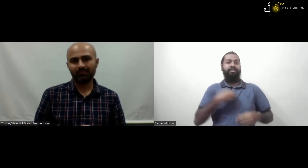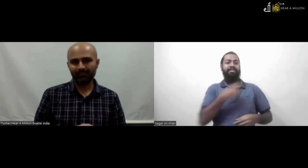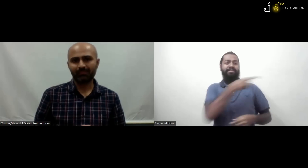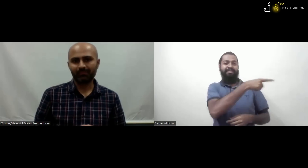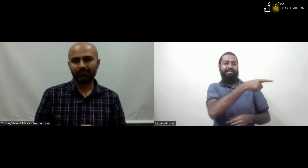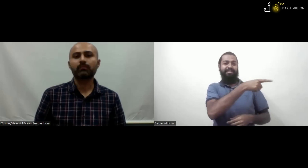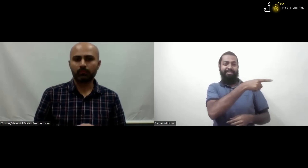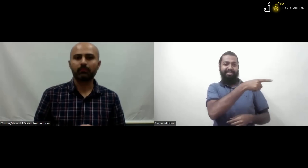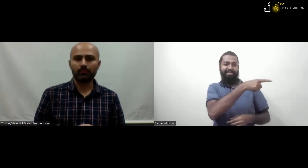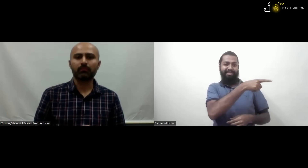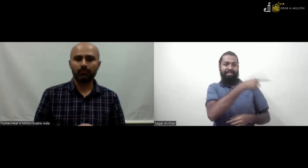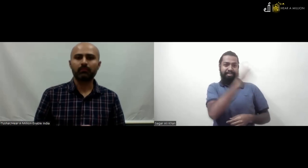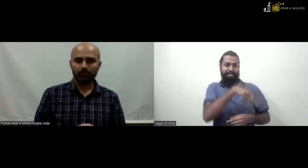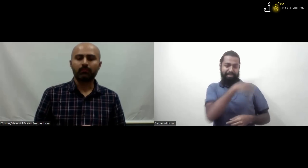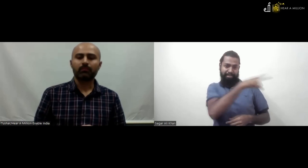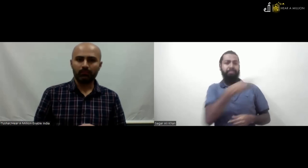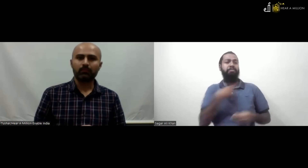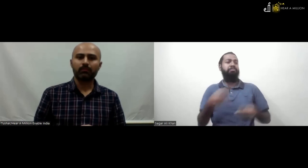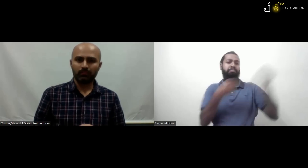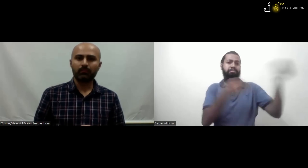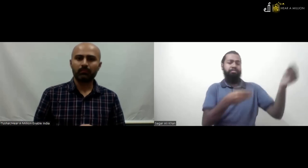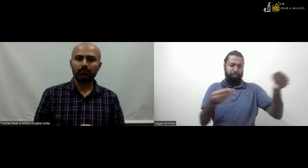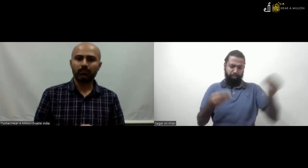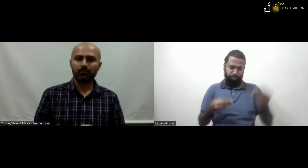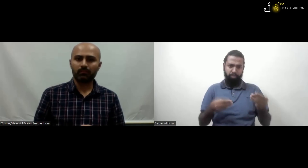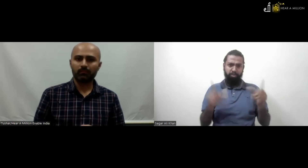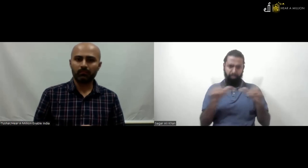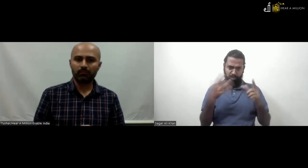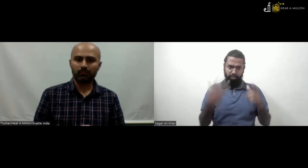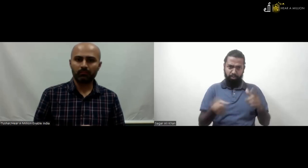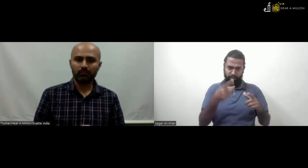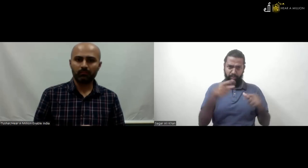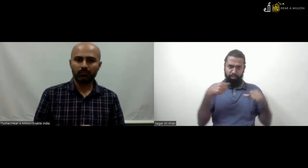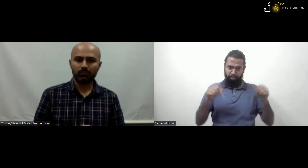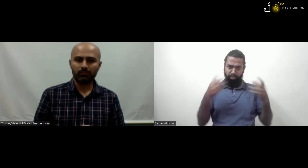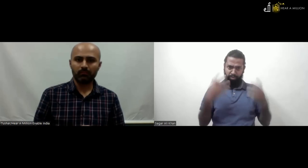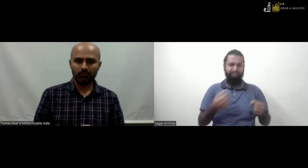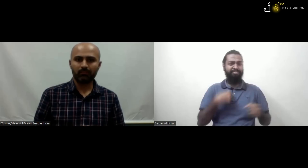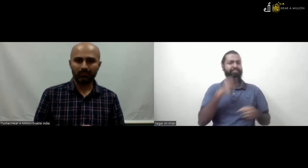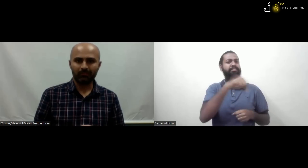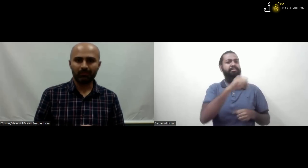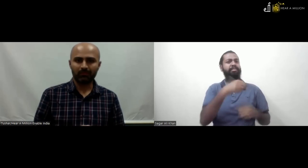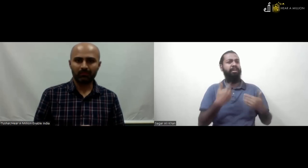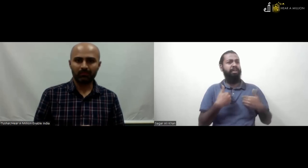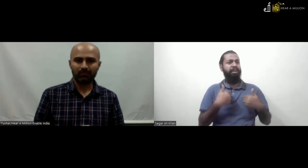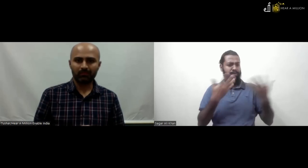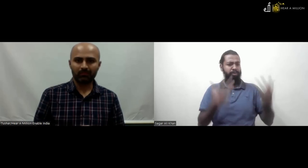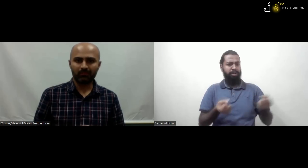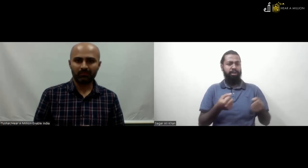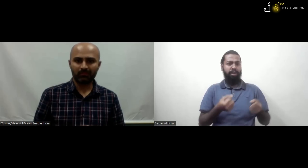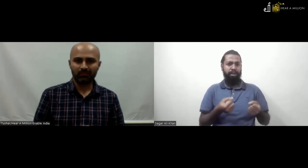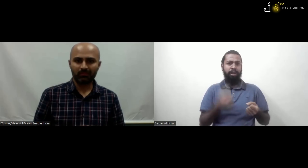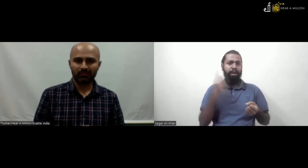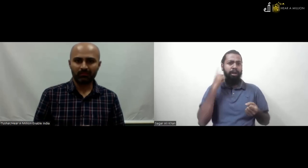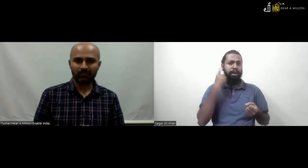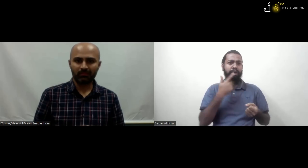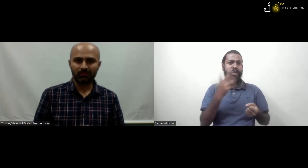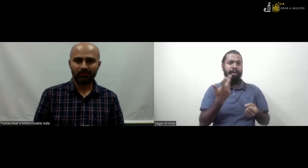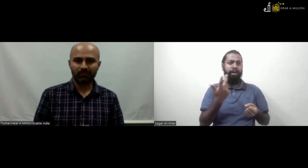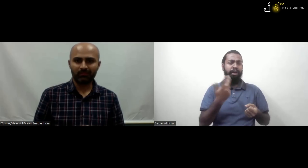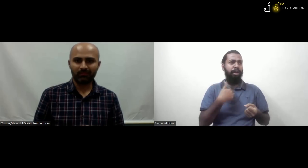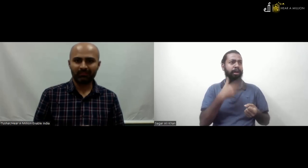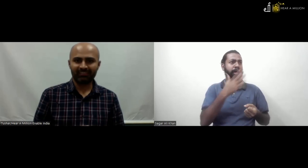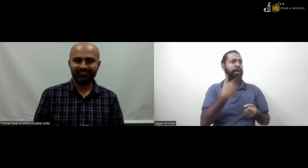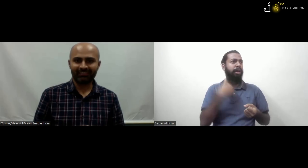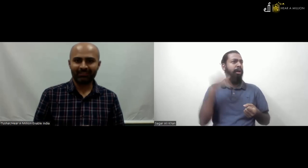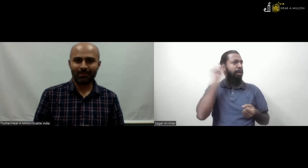representative. I went with actually, there was a friend of mine who was there. I gave him the form and he understood that this is for the